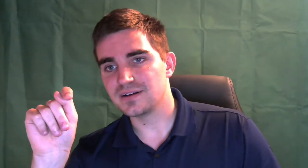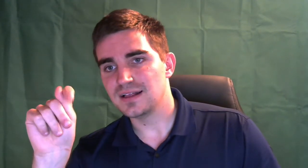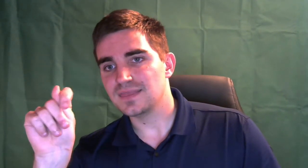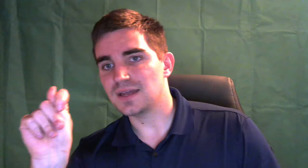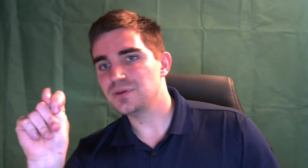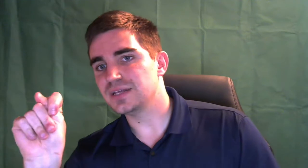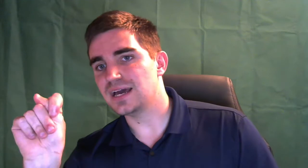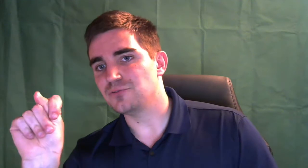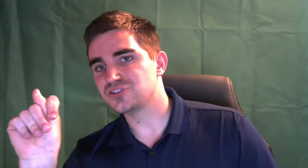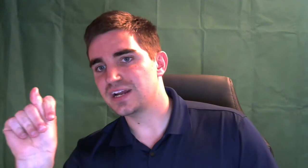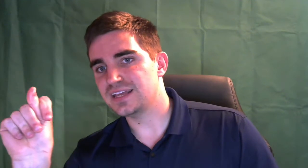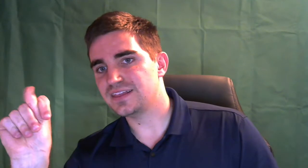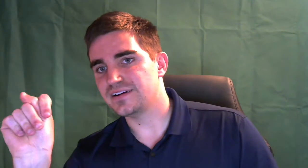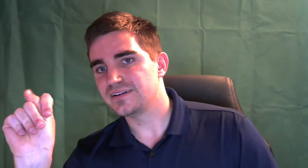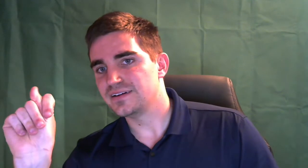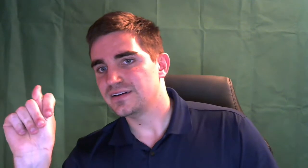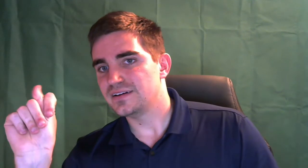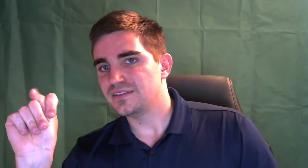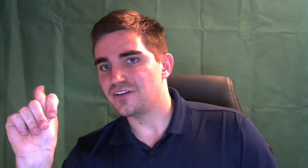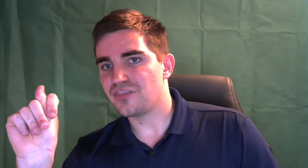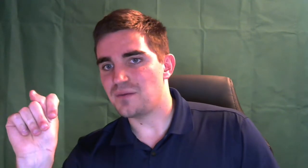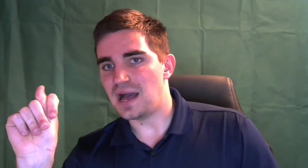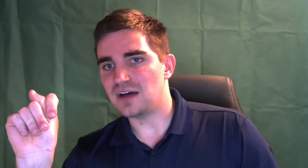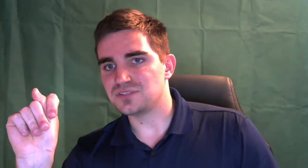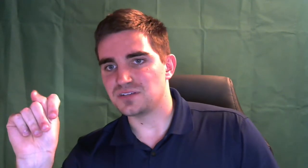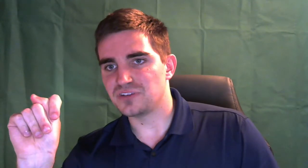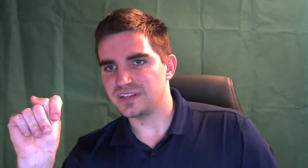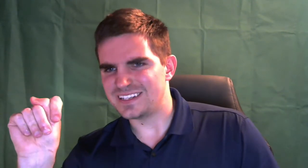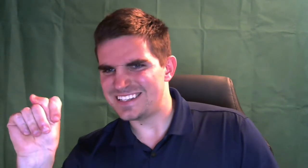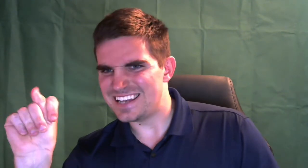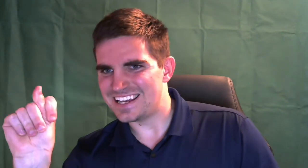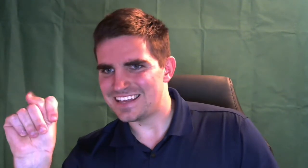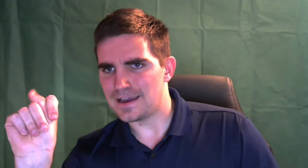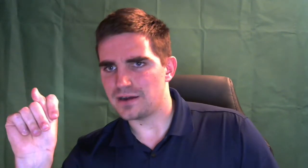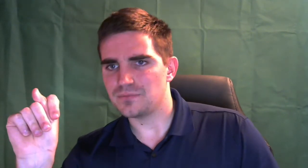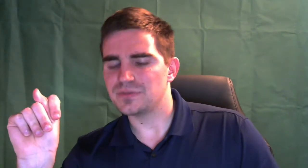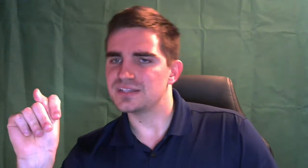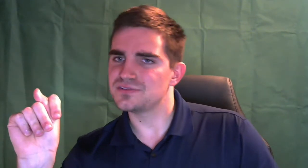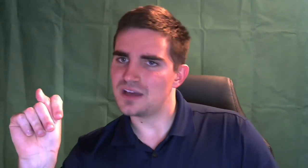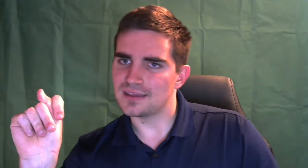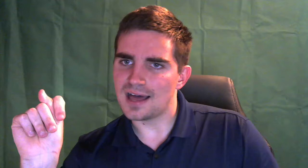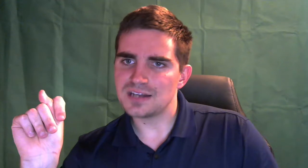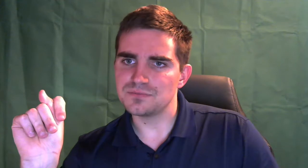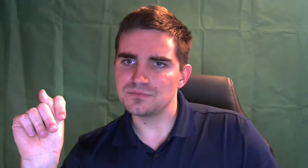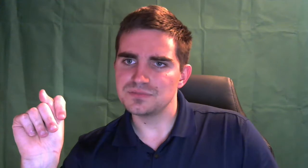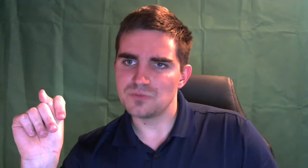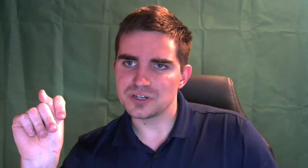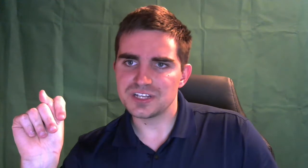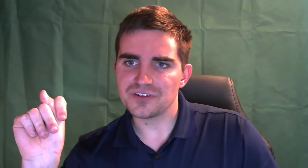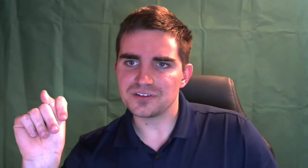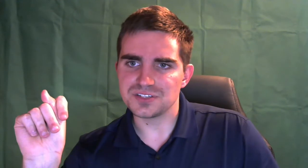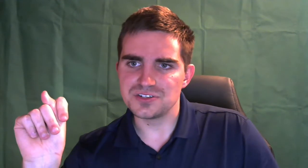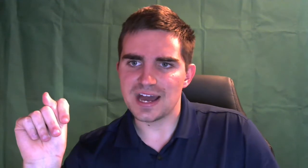A lot of people, again, will try to get their thumb out and really dig it in there, but it's a lot more difficult to do that